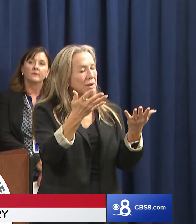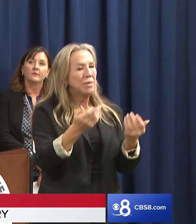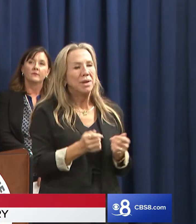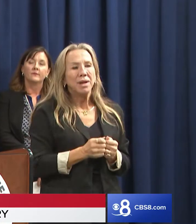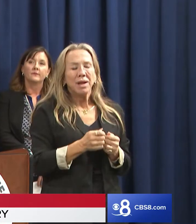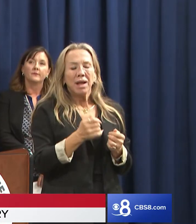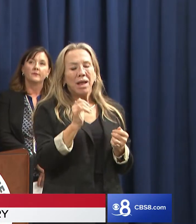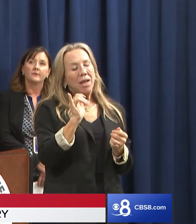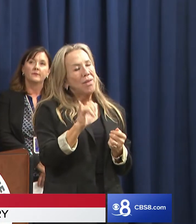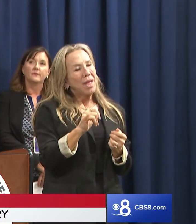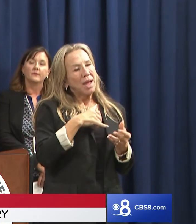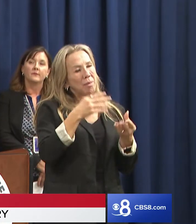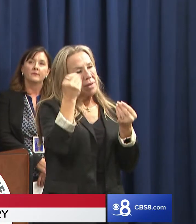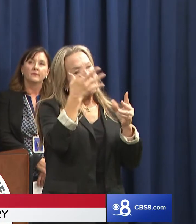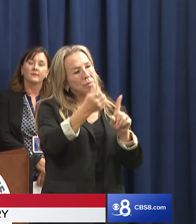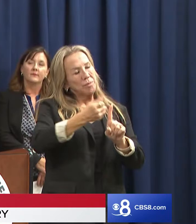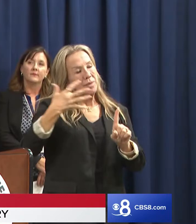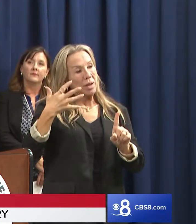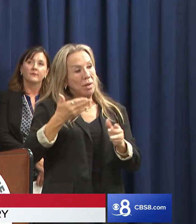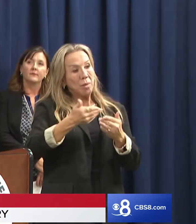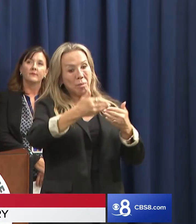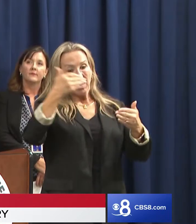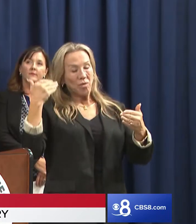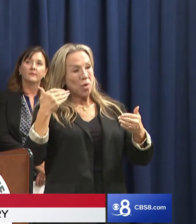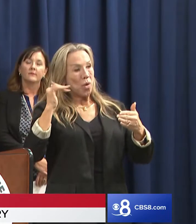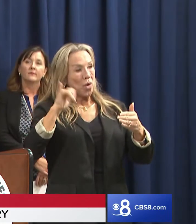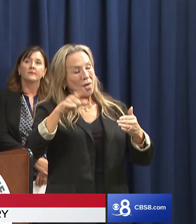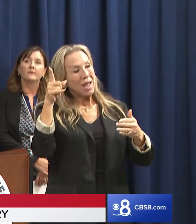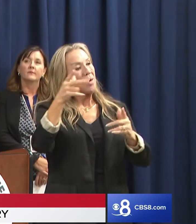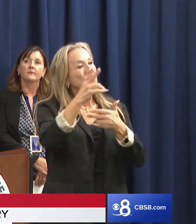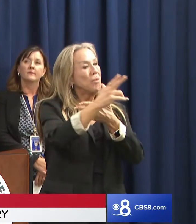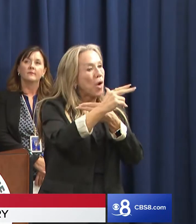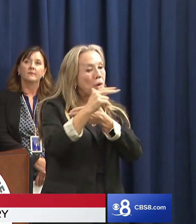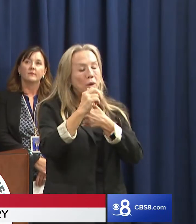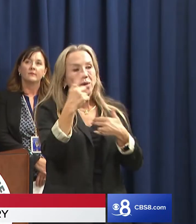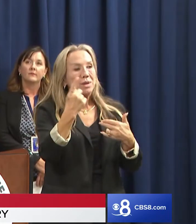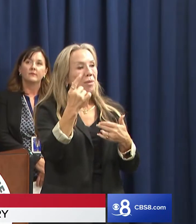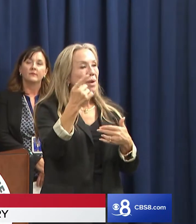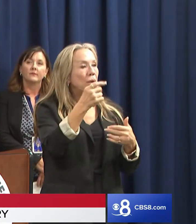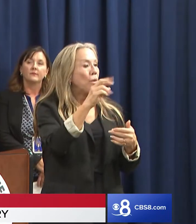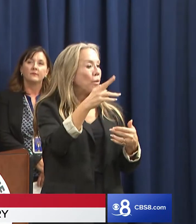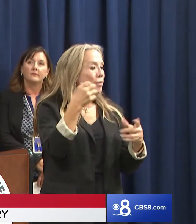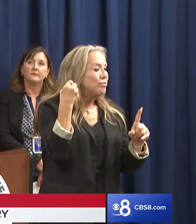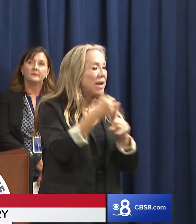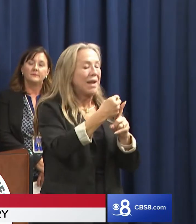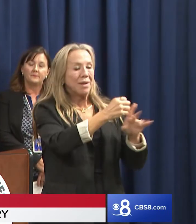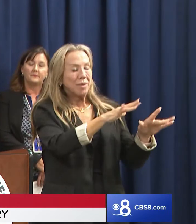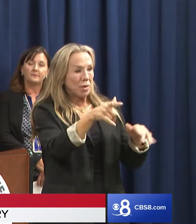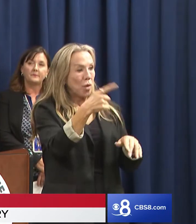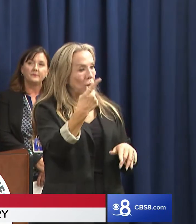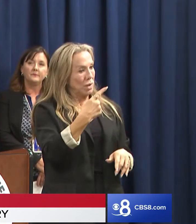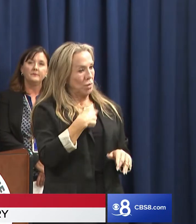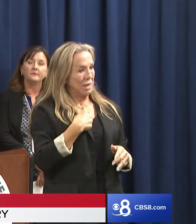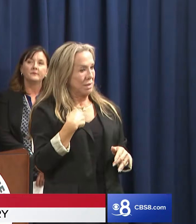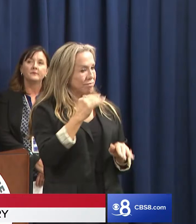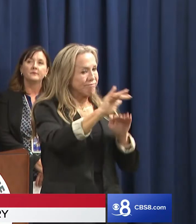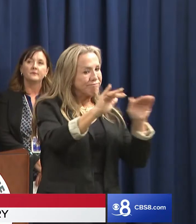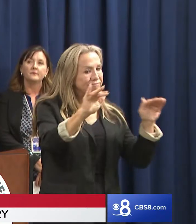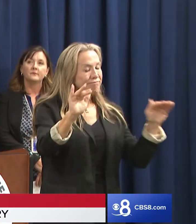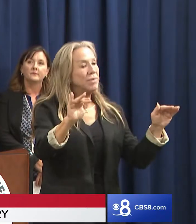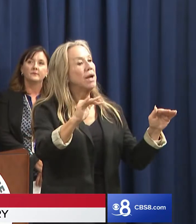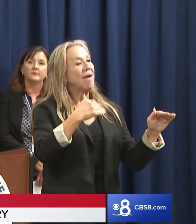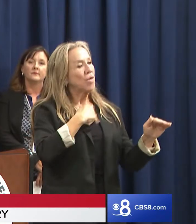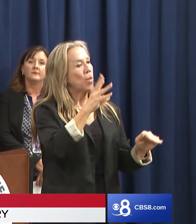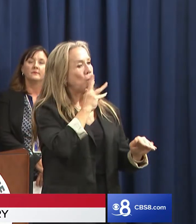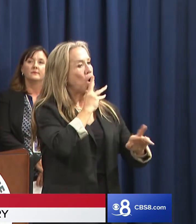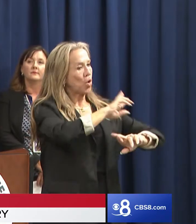the reason that we, before a major storm event, asked folks to have bottled water and stored water available, because after